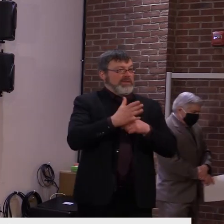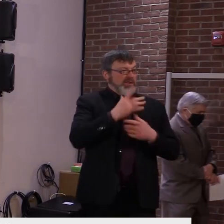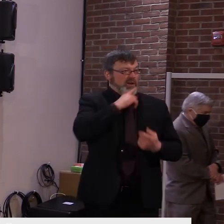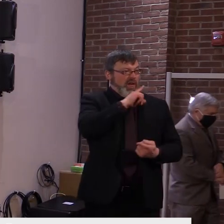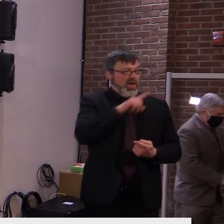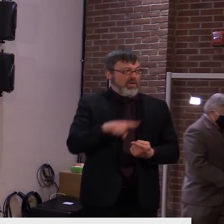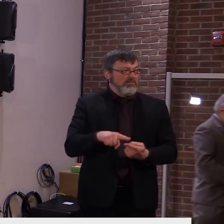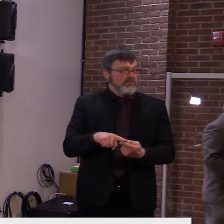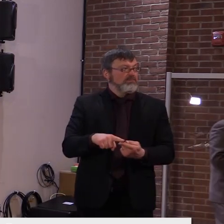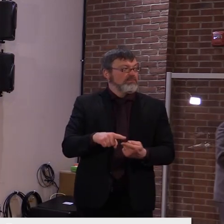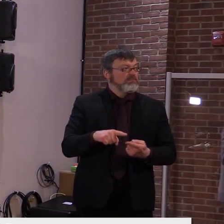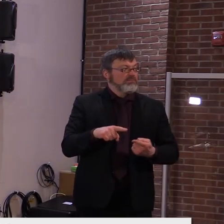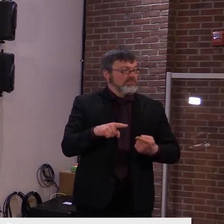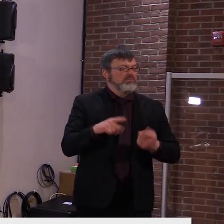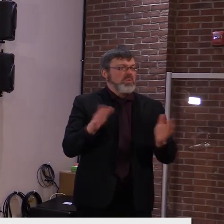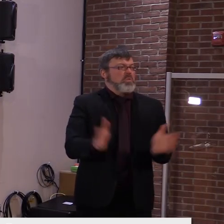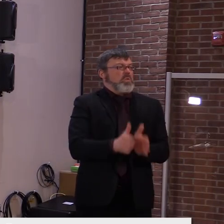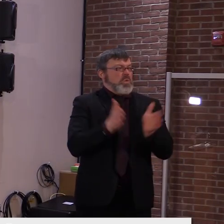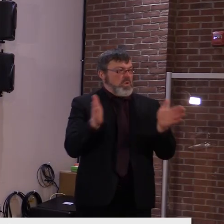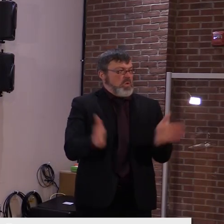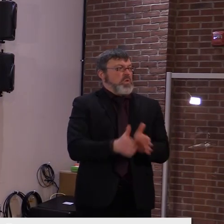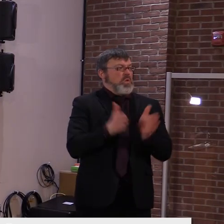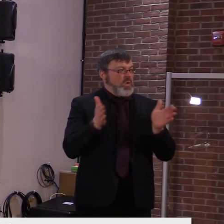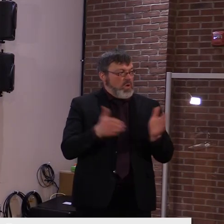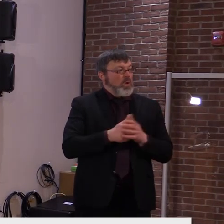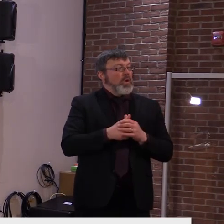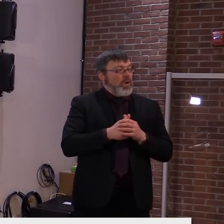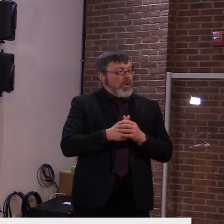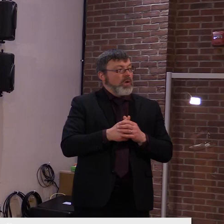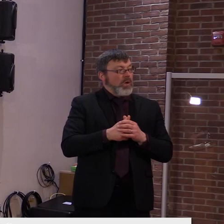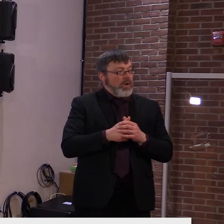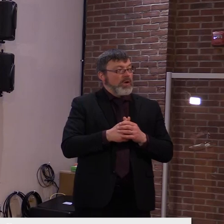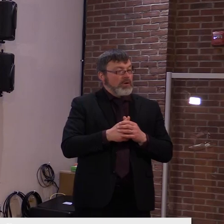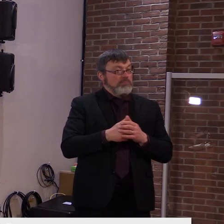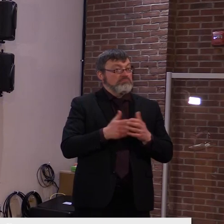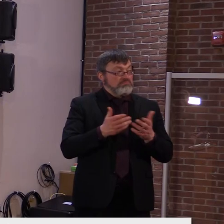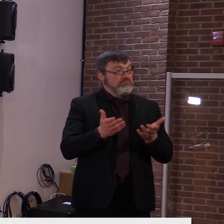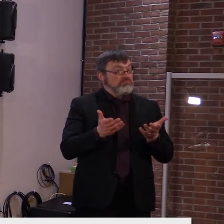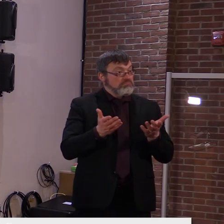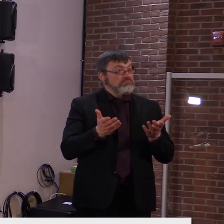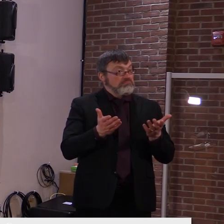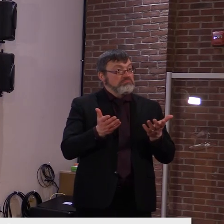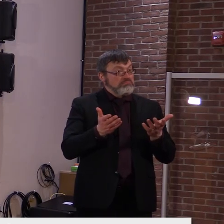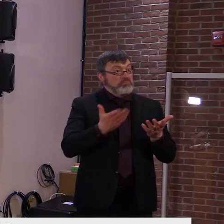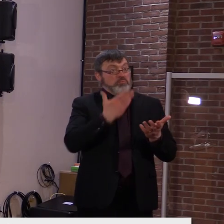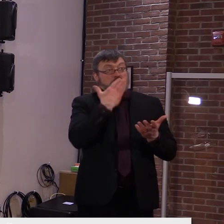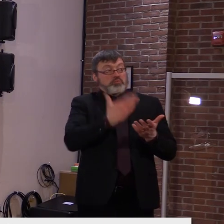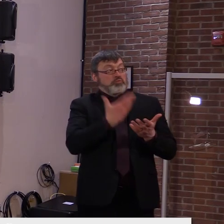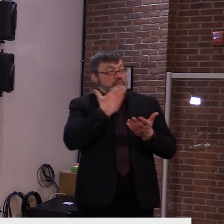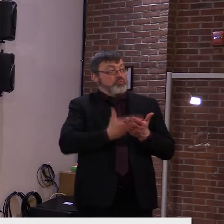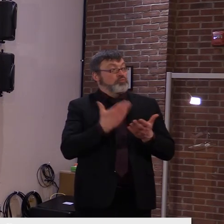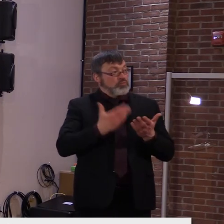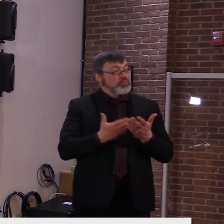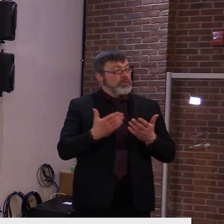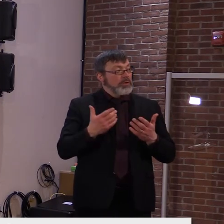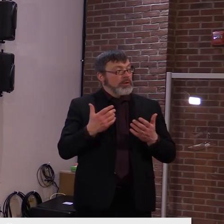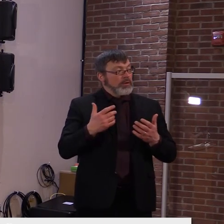these numbers tell and the progress we've been making in vaccinating the people of Vermont are reasons for